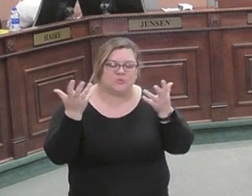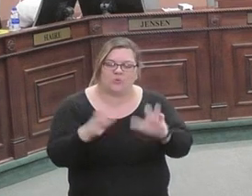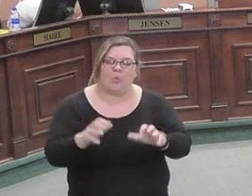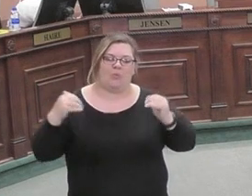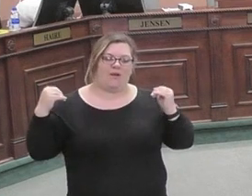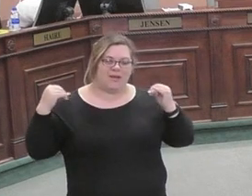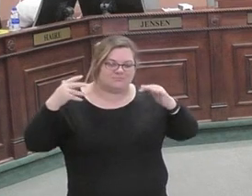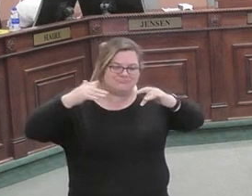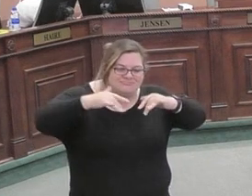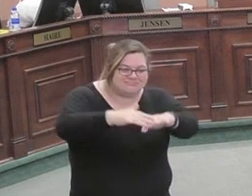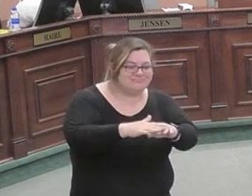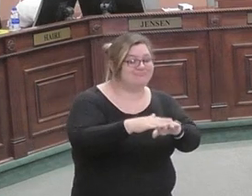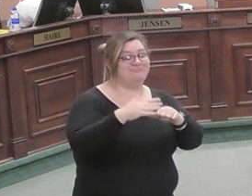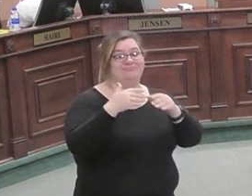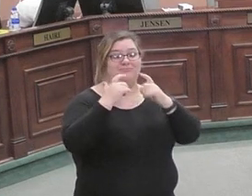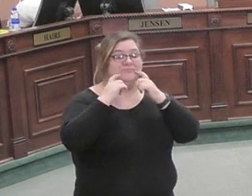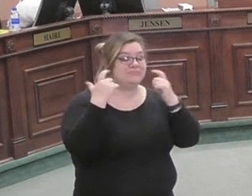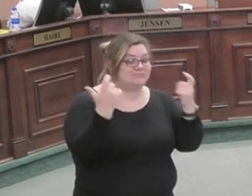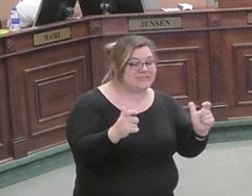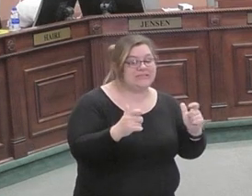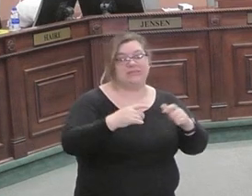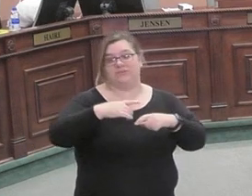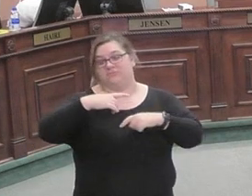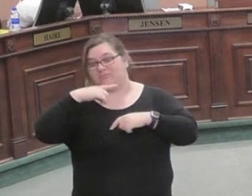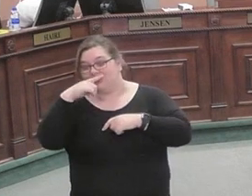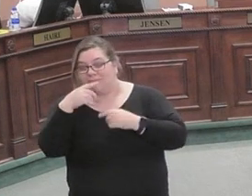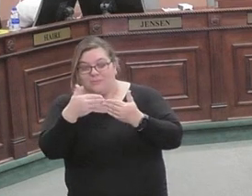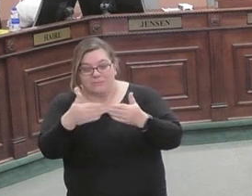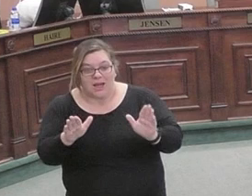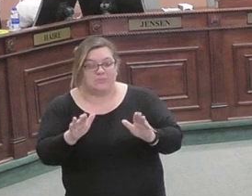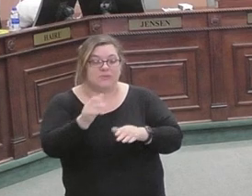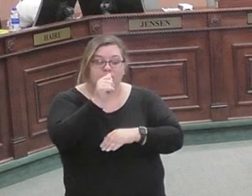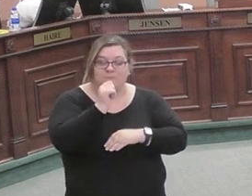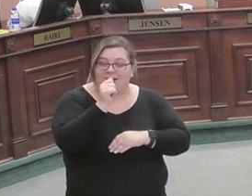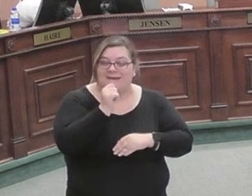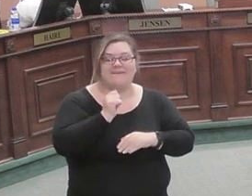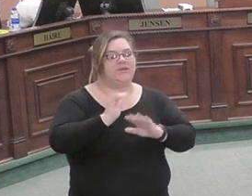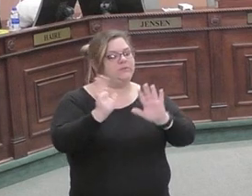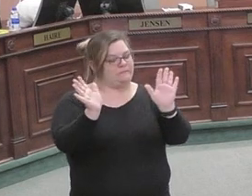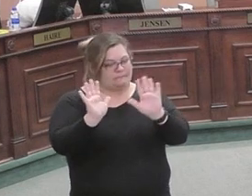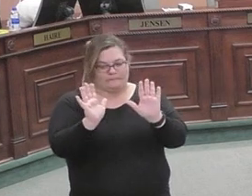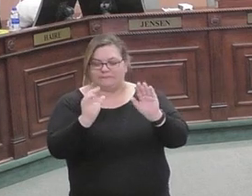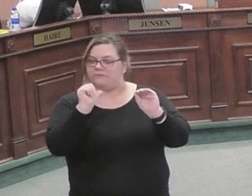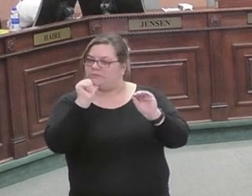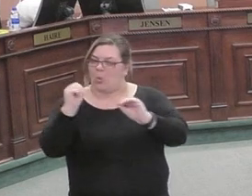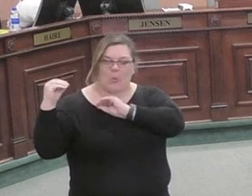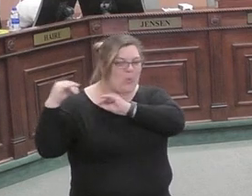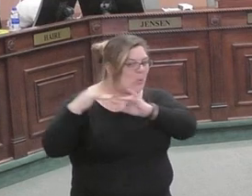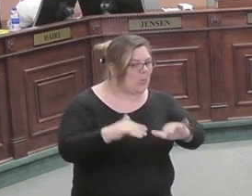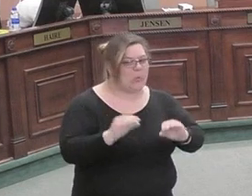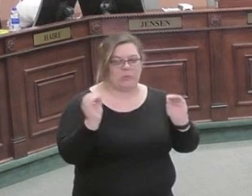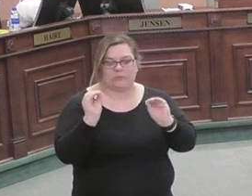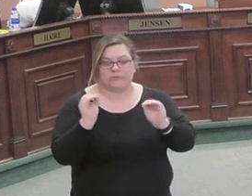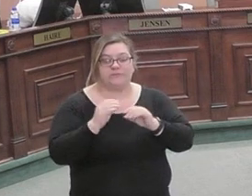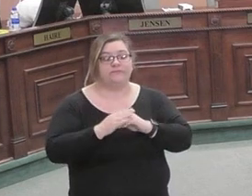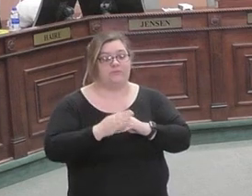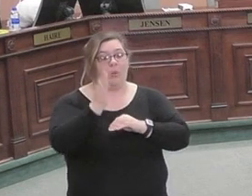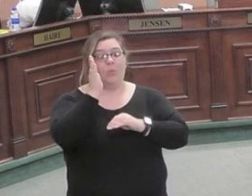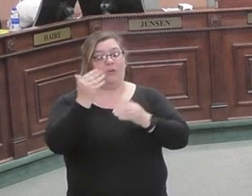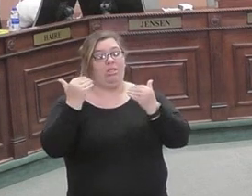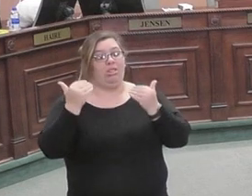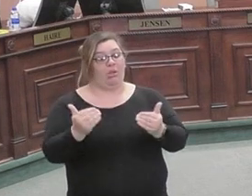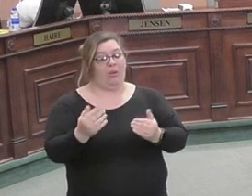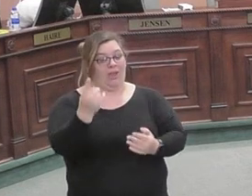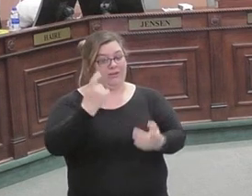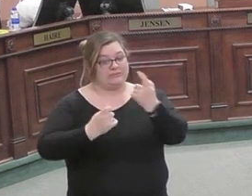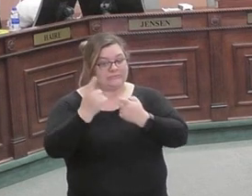level, which is really the intent of this. So with that, I will open up for any questions that I can ask. I'll say any legal questions that you ask, because I'm not an